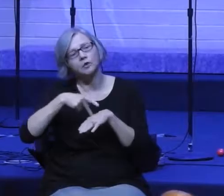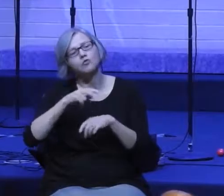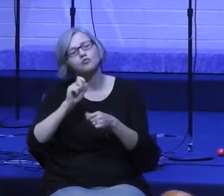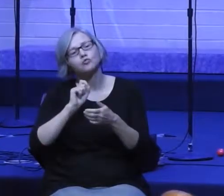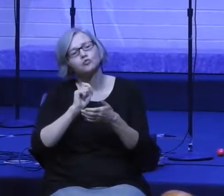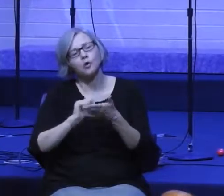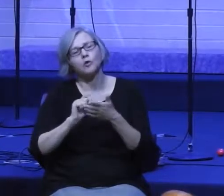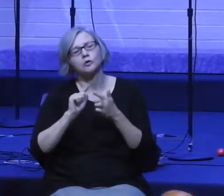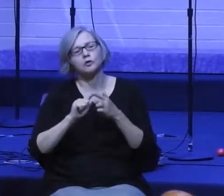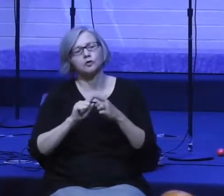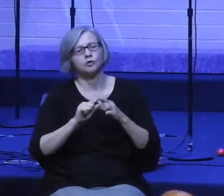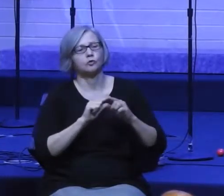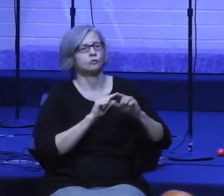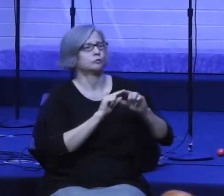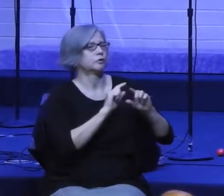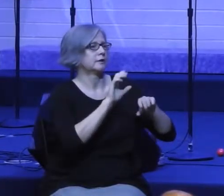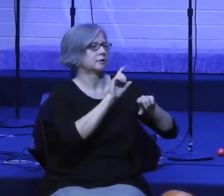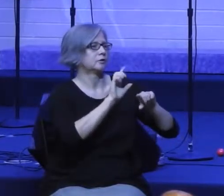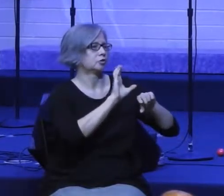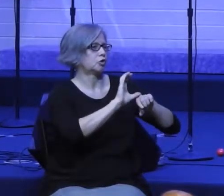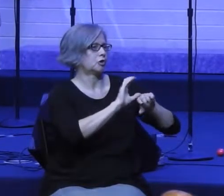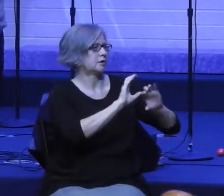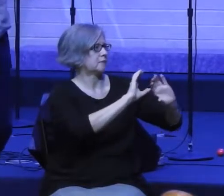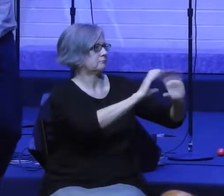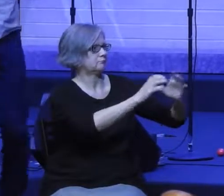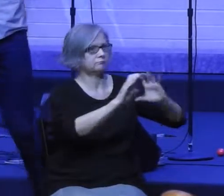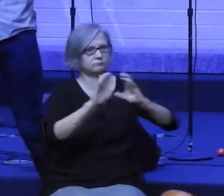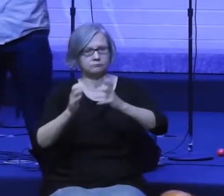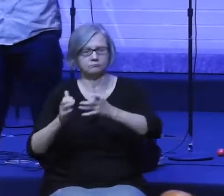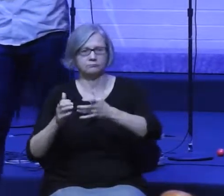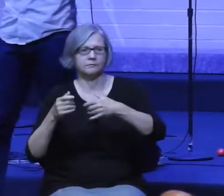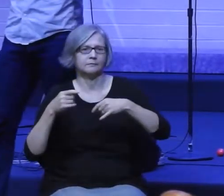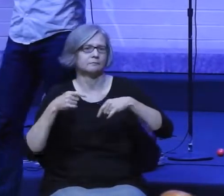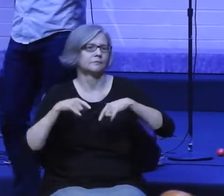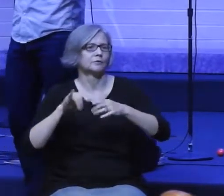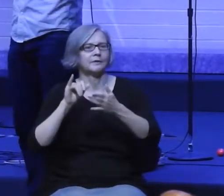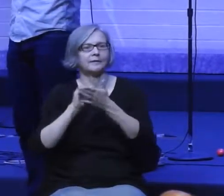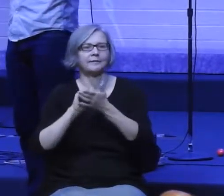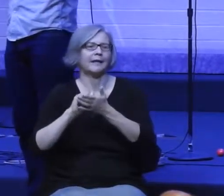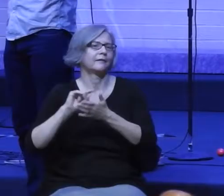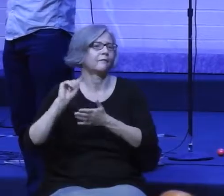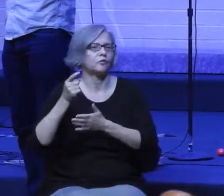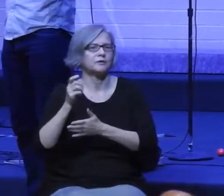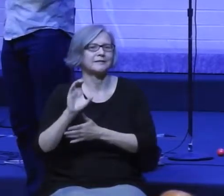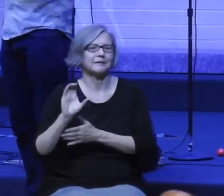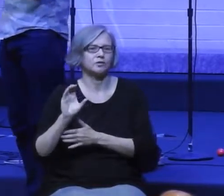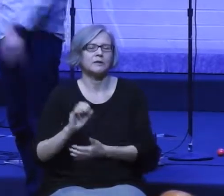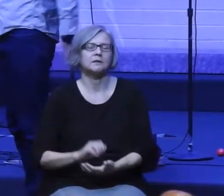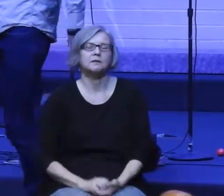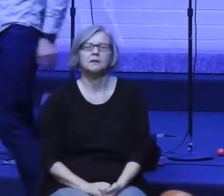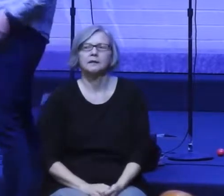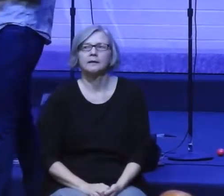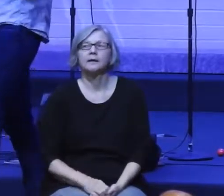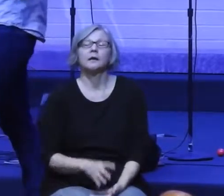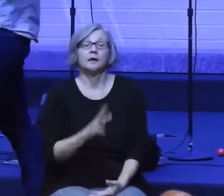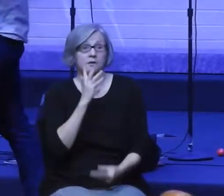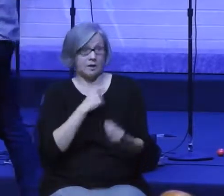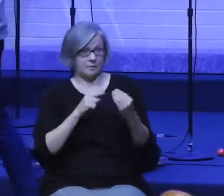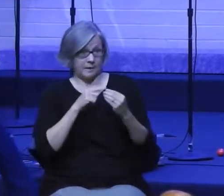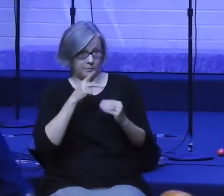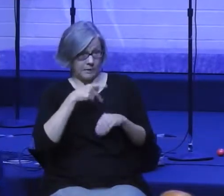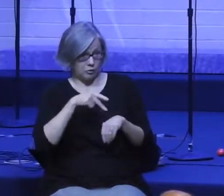wrote to a group of churches in the mid to late first century. Now, let me tell you about Peter.